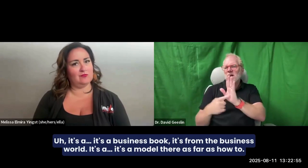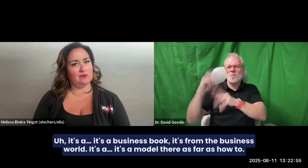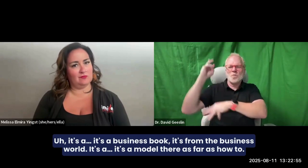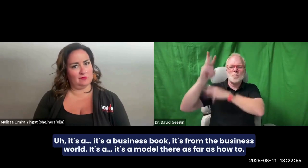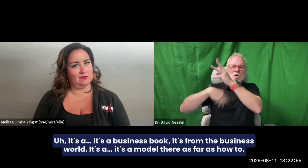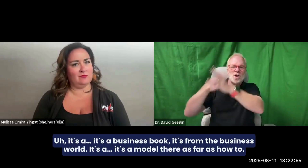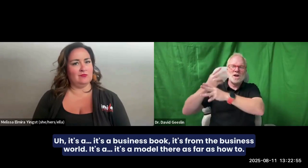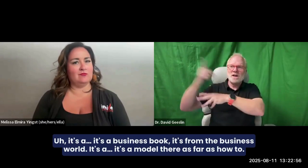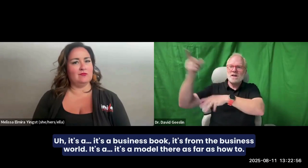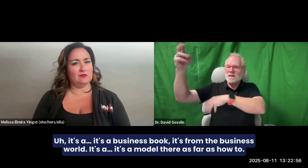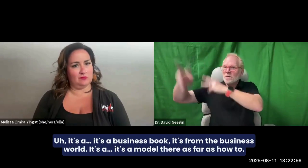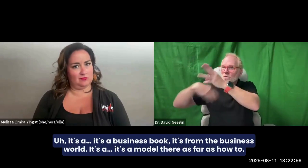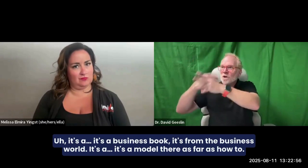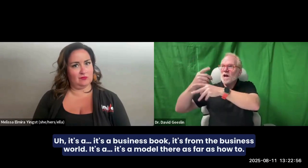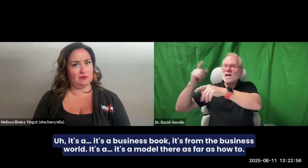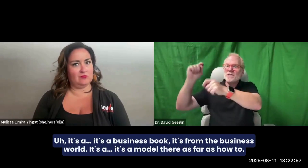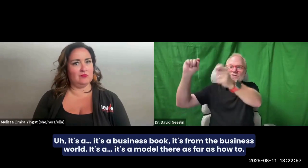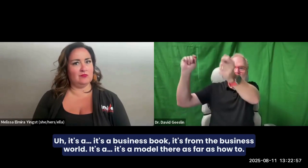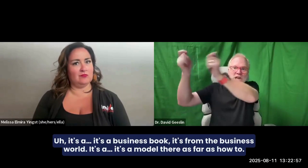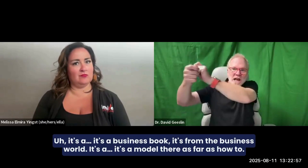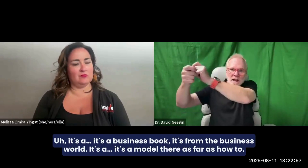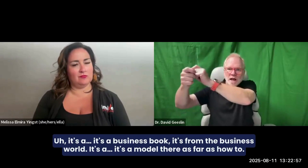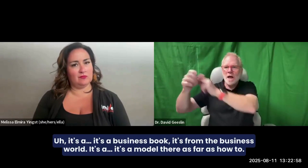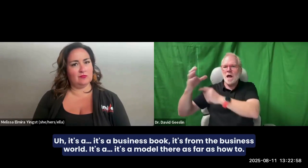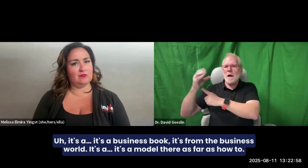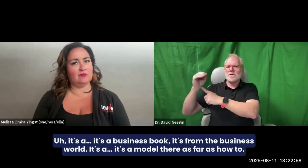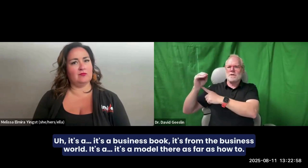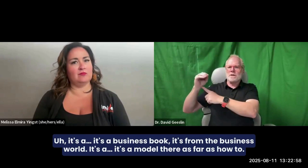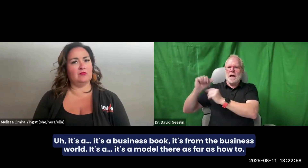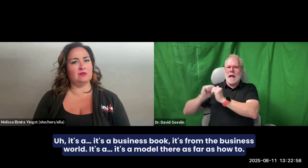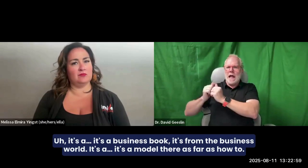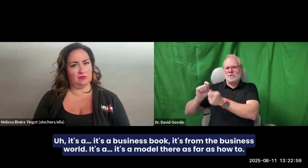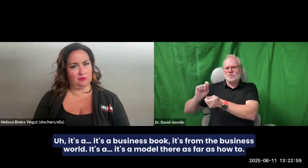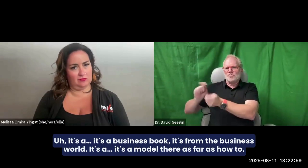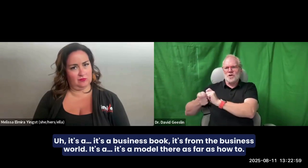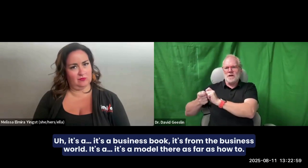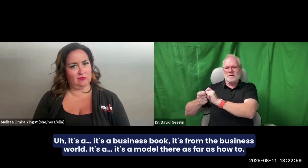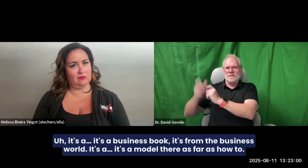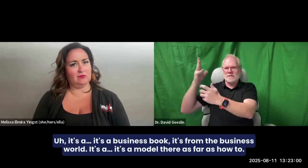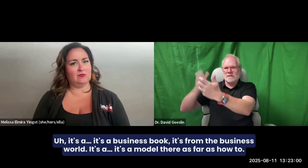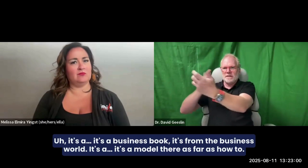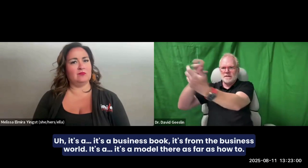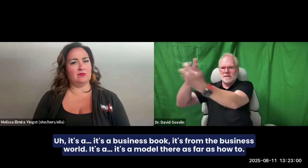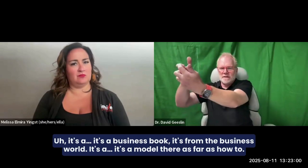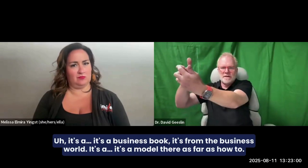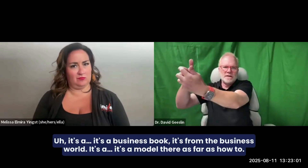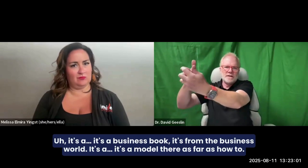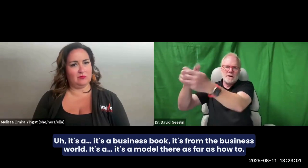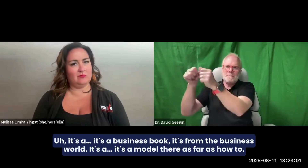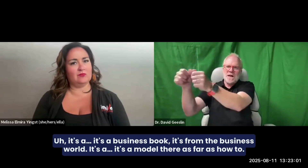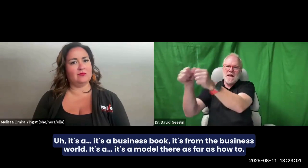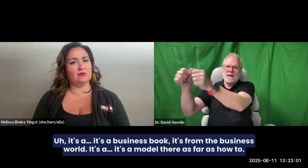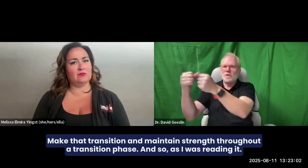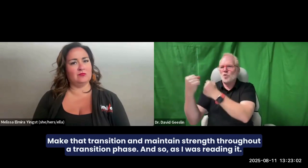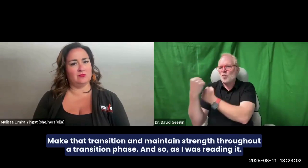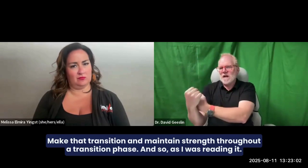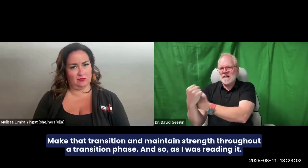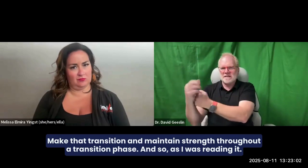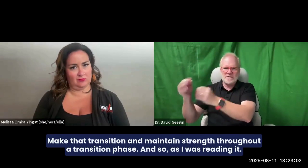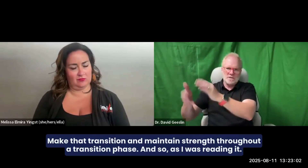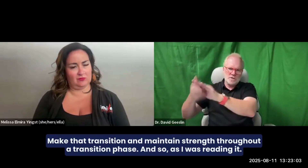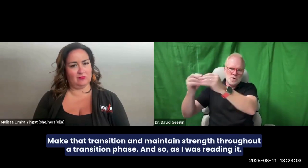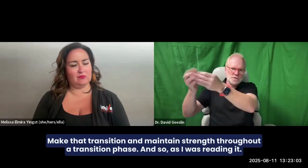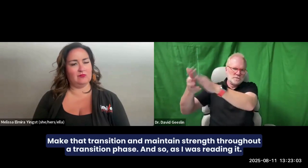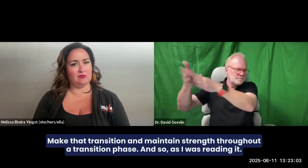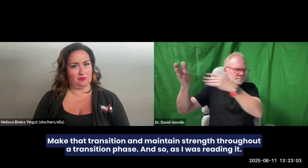Transition. It's a business book. It's from the business world. It's a model there as far as how to make